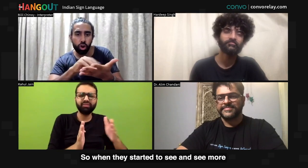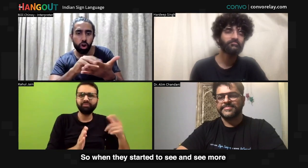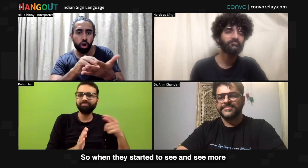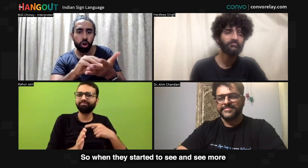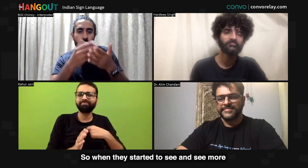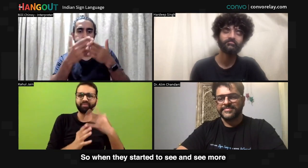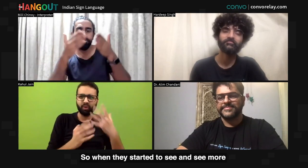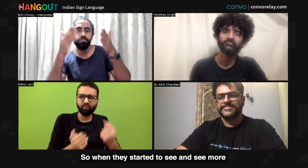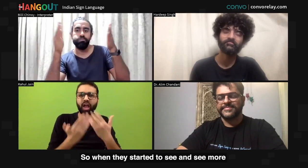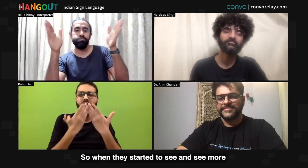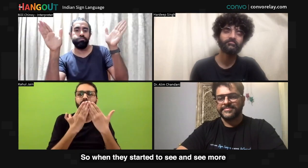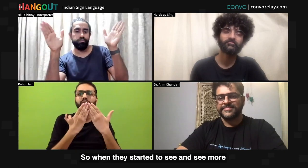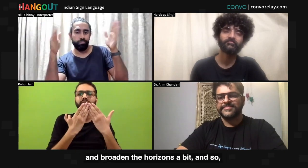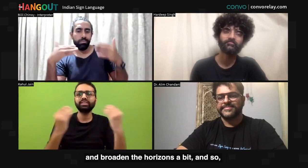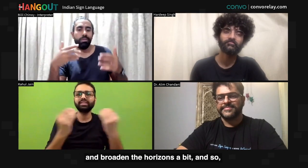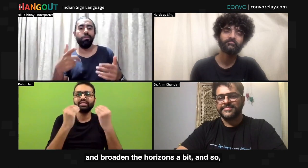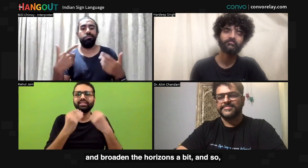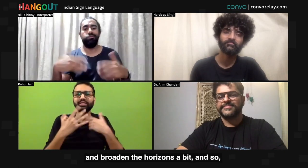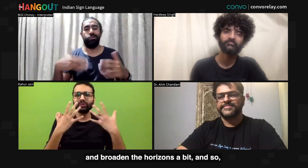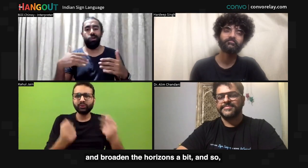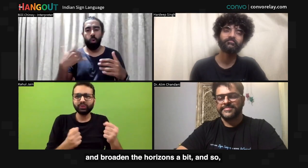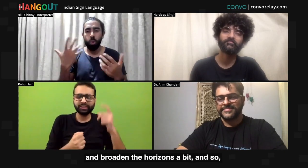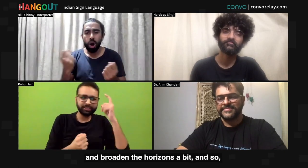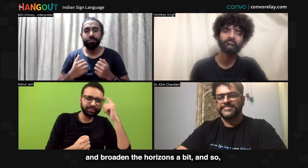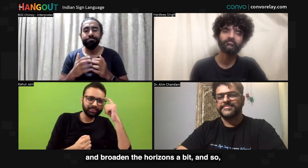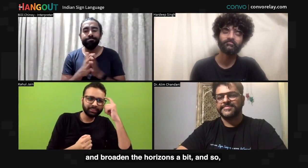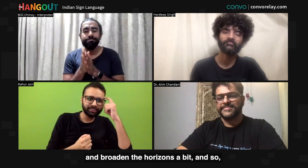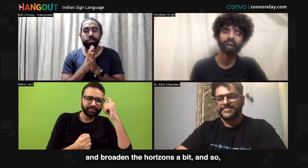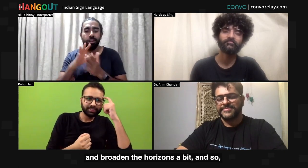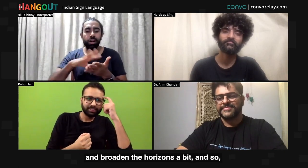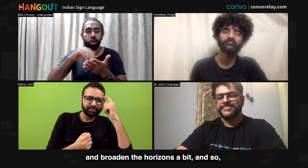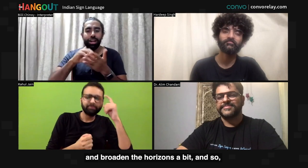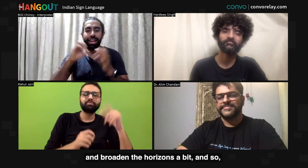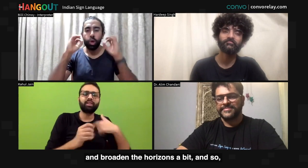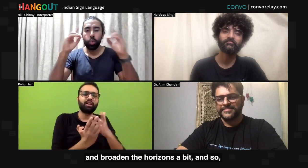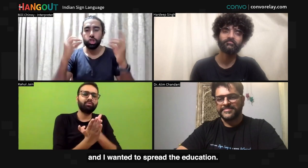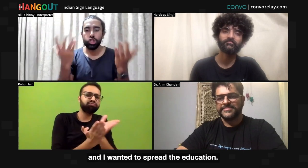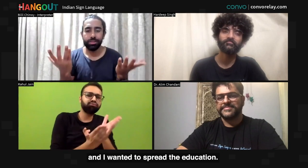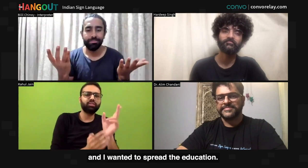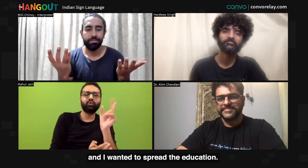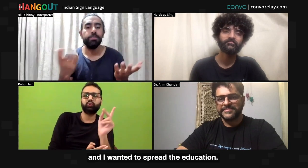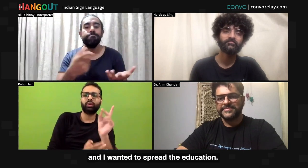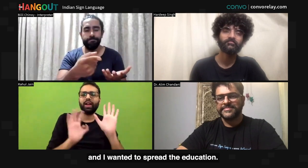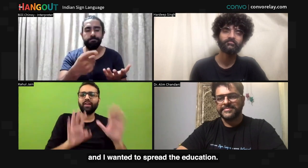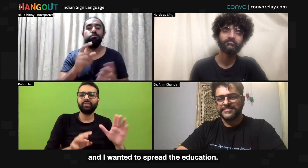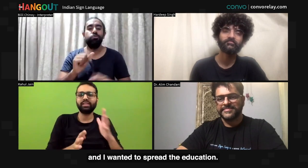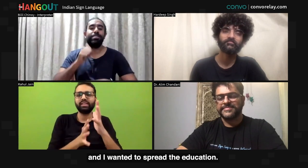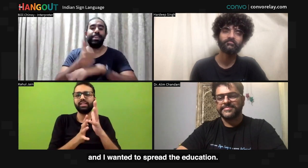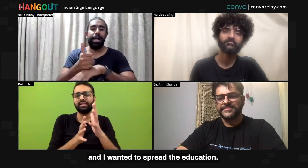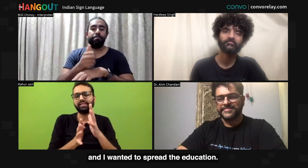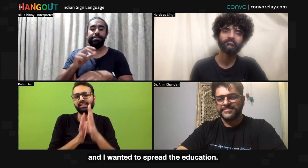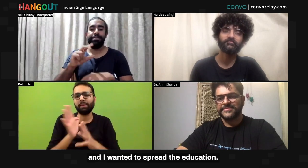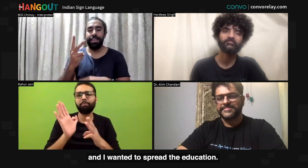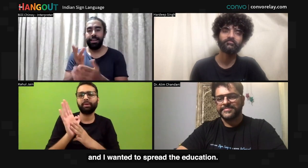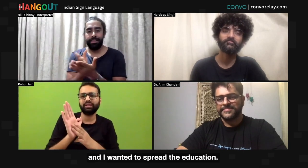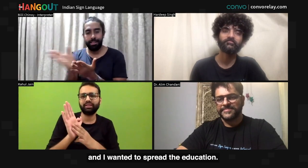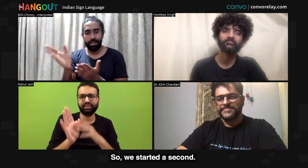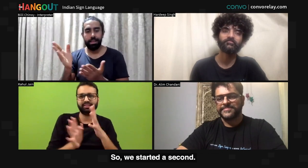see and see more and broaden the horizons a bit. And so, um, and I wanted, uh, spread the education. So,